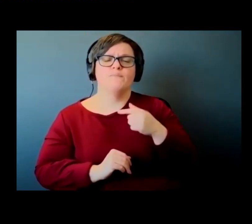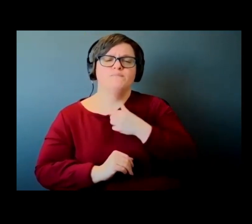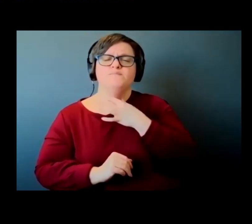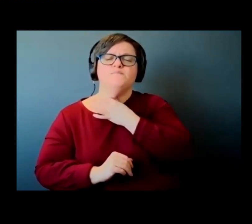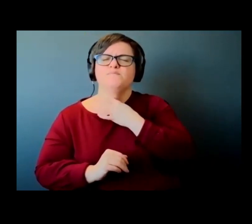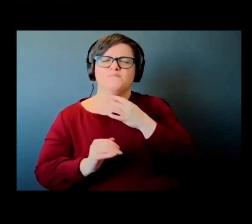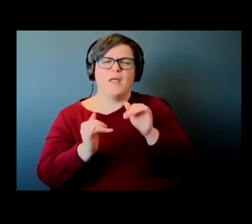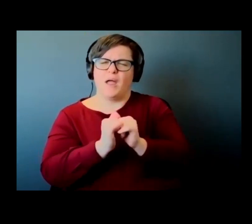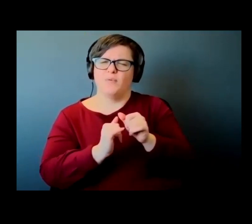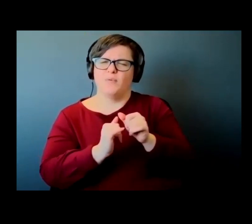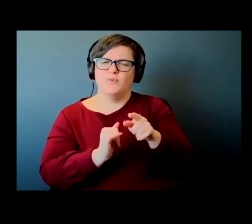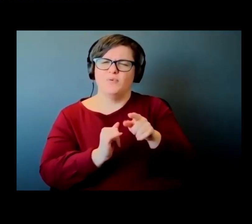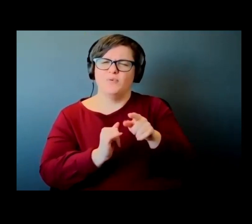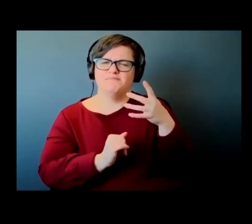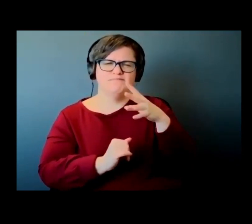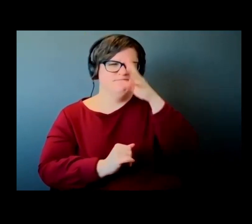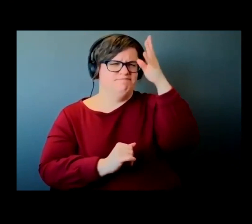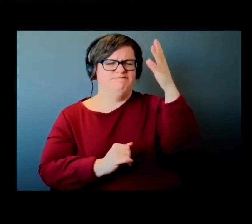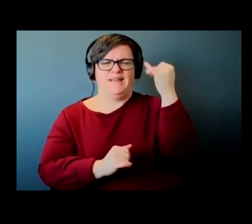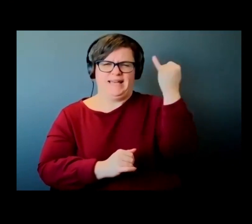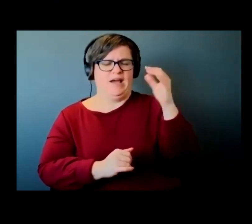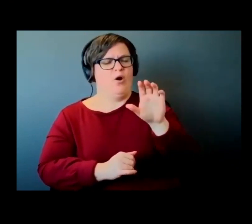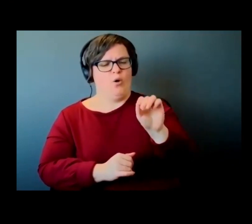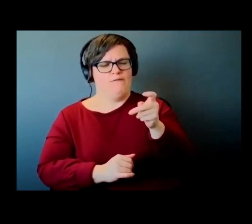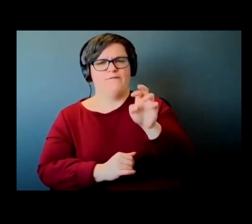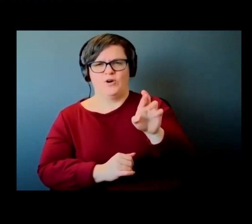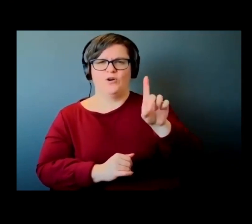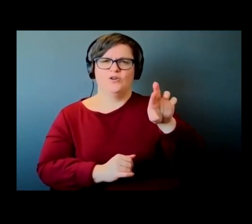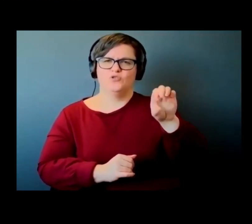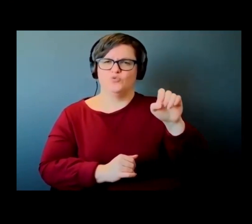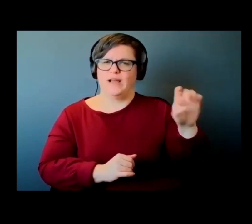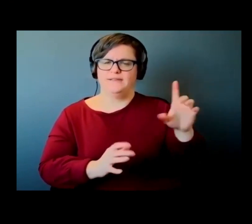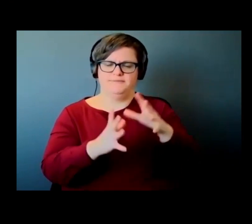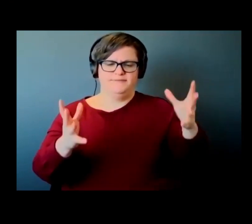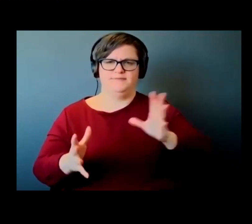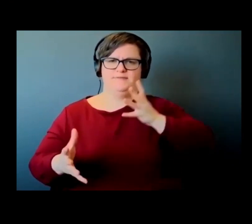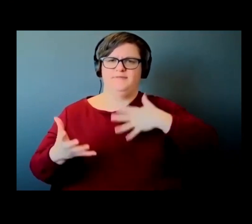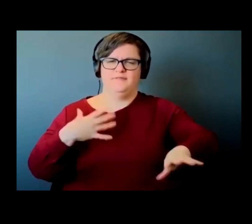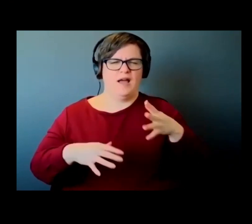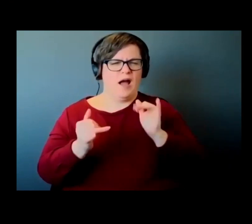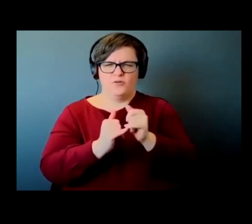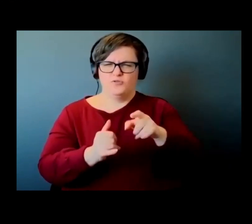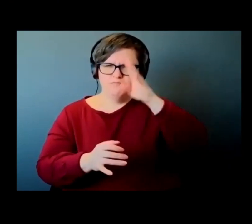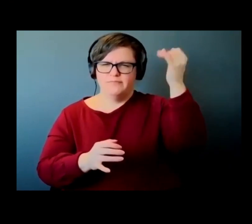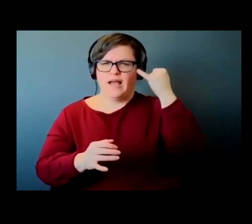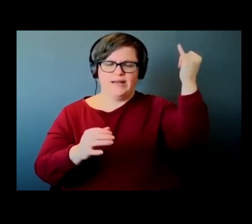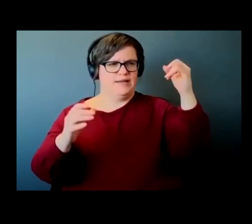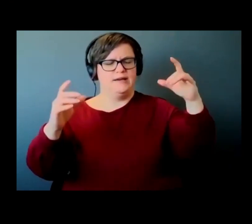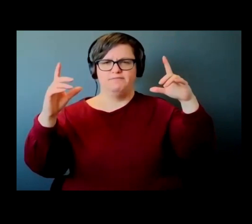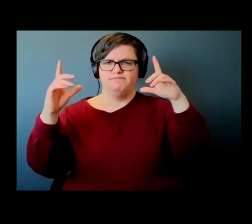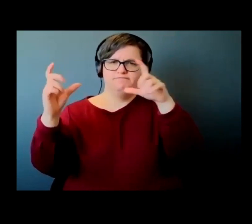up with like even just Overdressed. How did you come up with this idea of photographing yourself in a, well, I